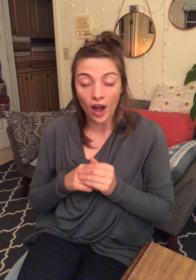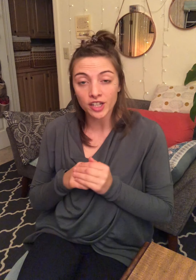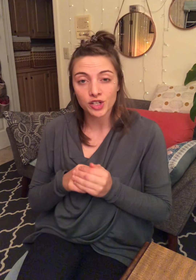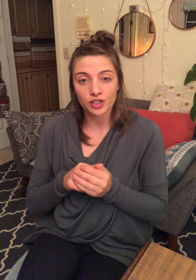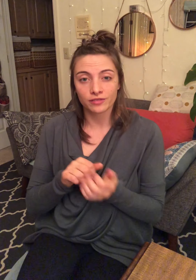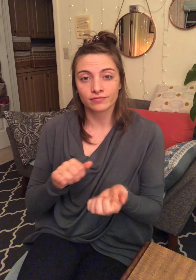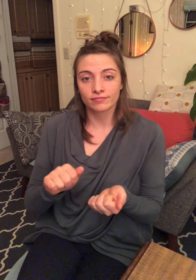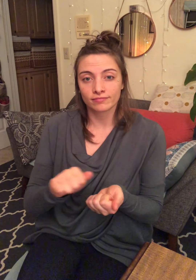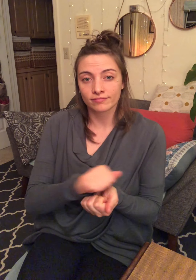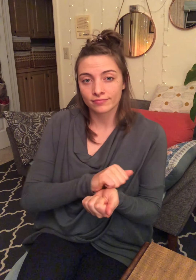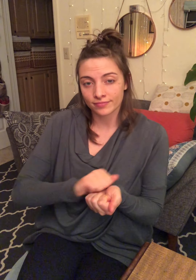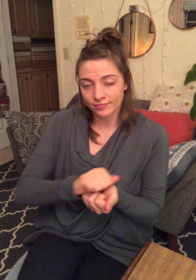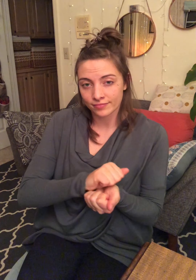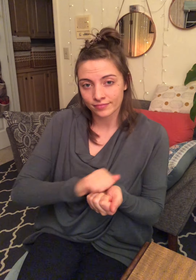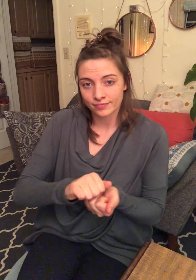wash,